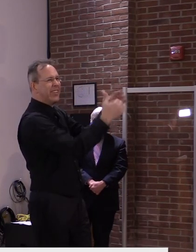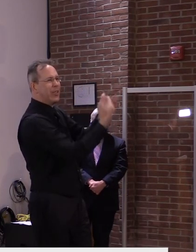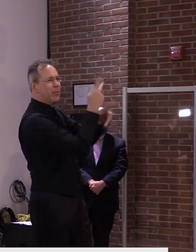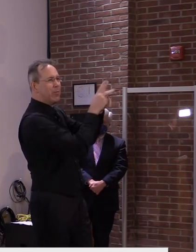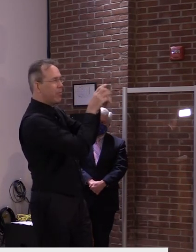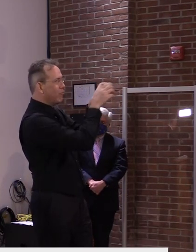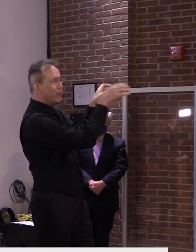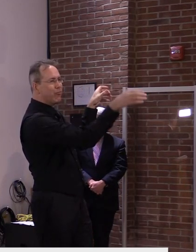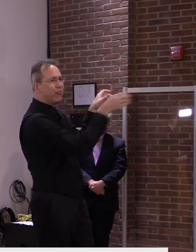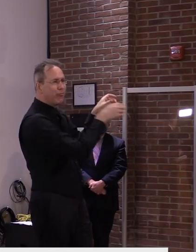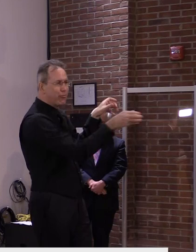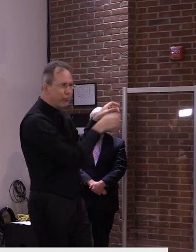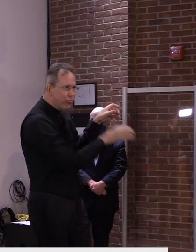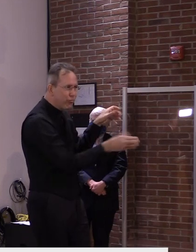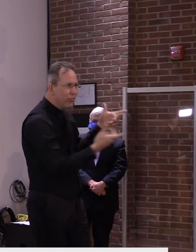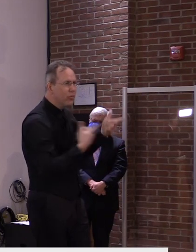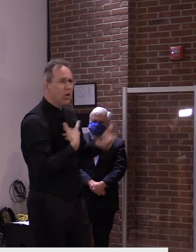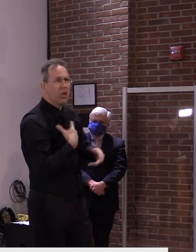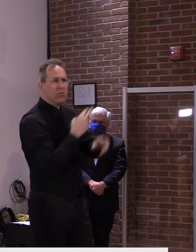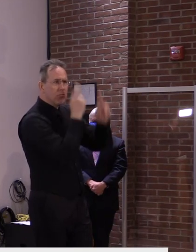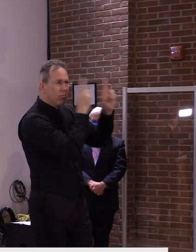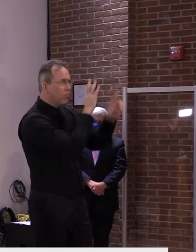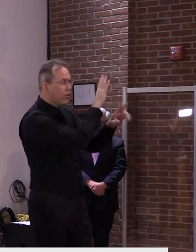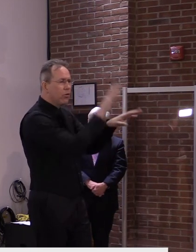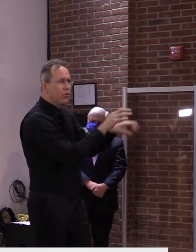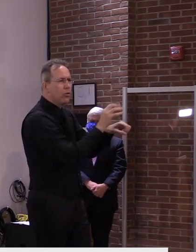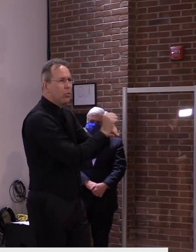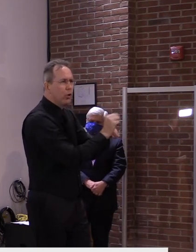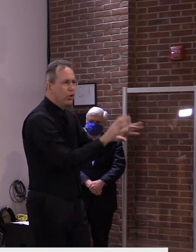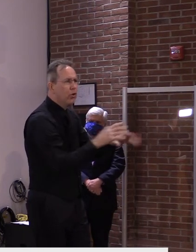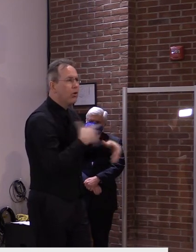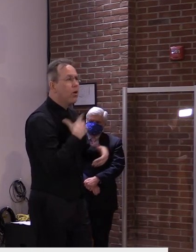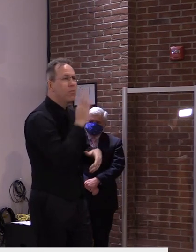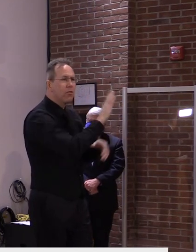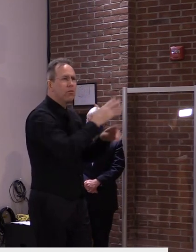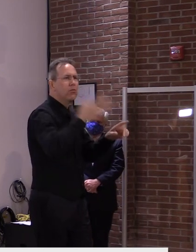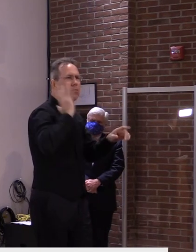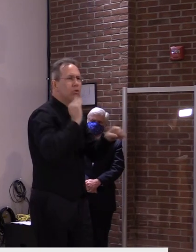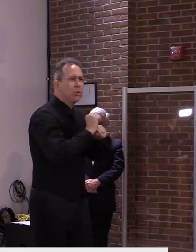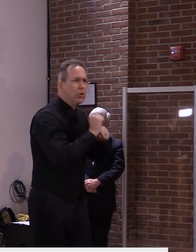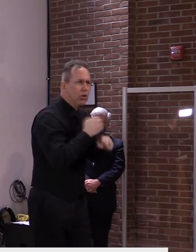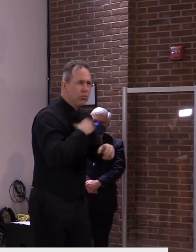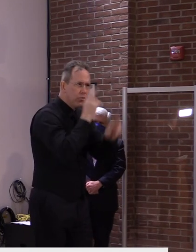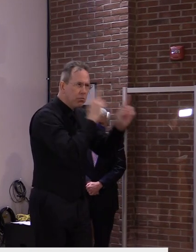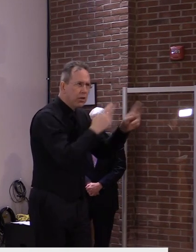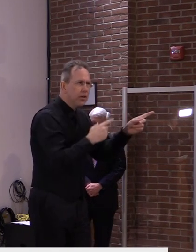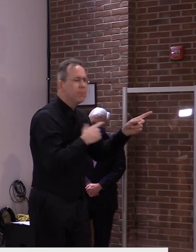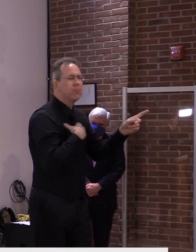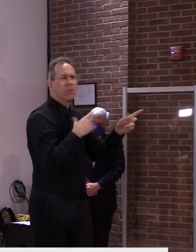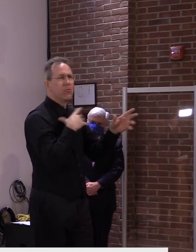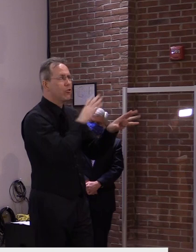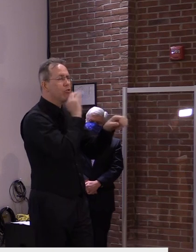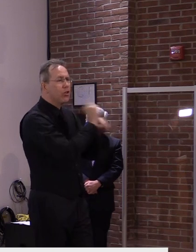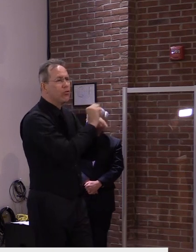and admiration for Christina and Christina Nolan. She's done a terrific job as U.S.